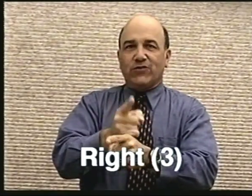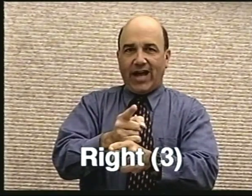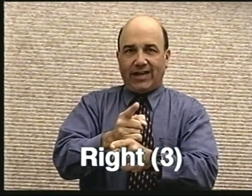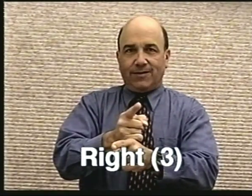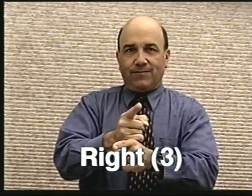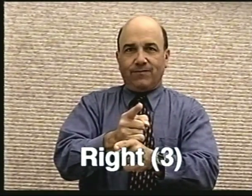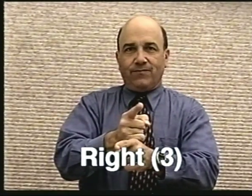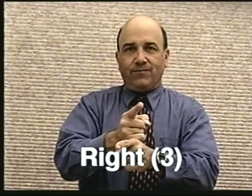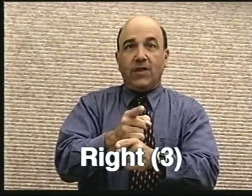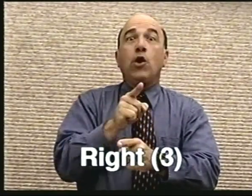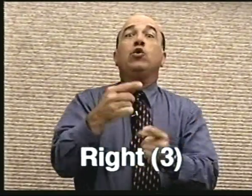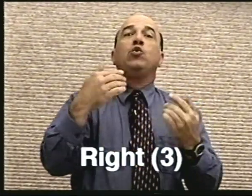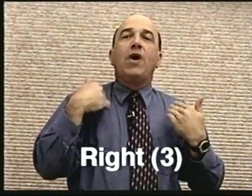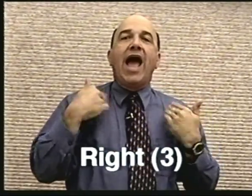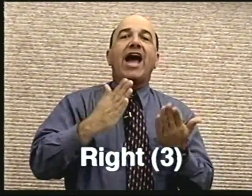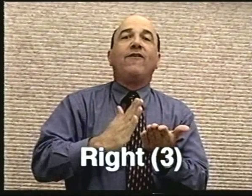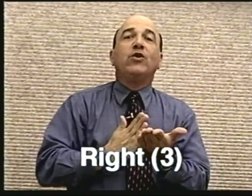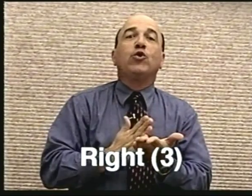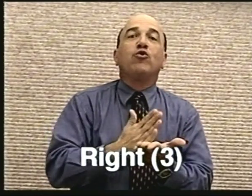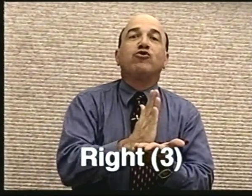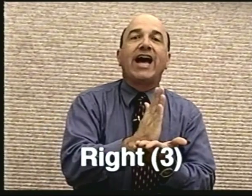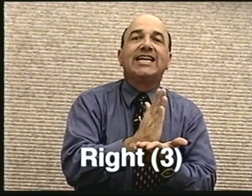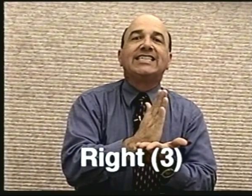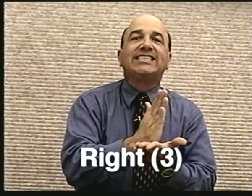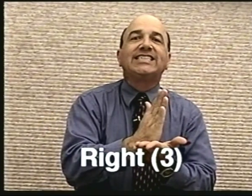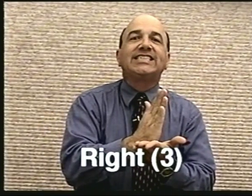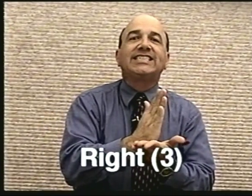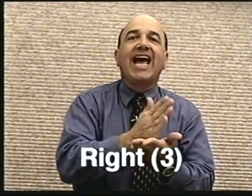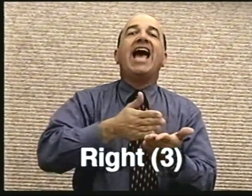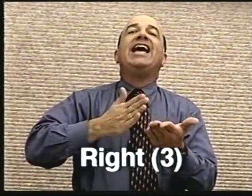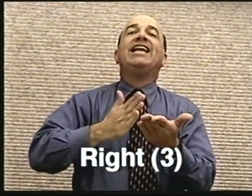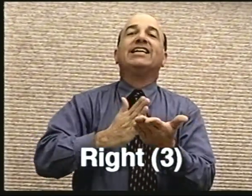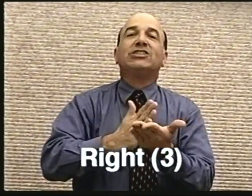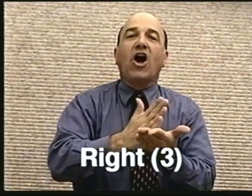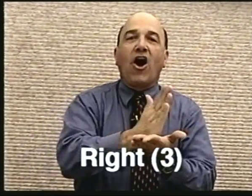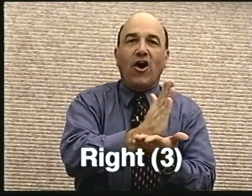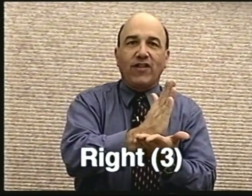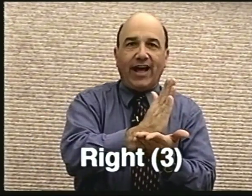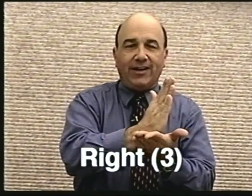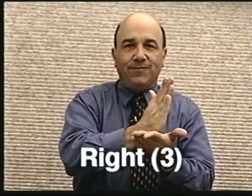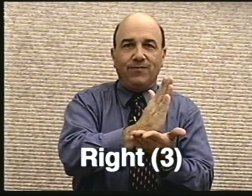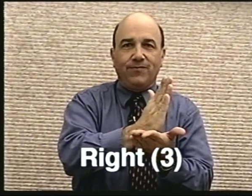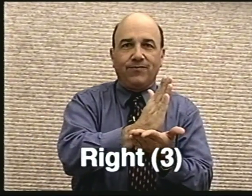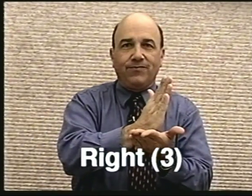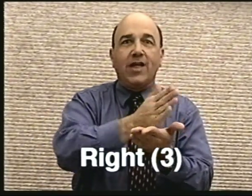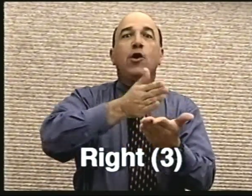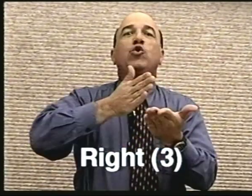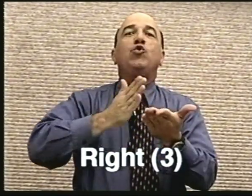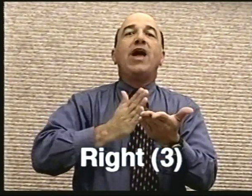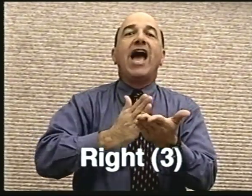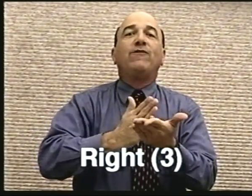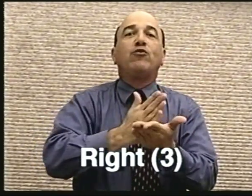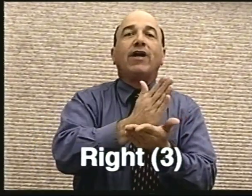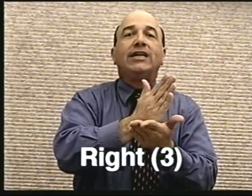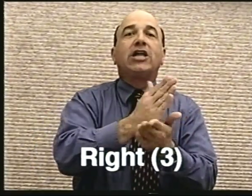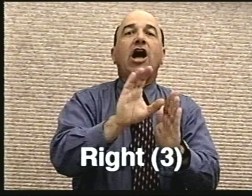right. You have your right. It is all right. You have the right under